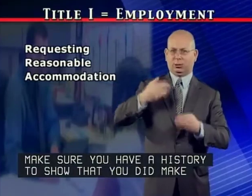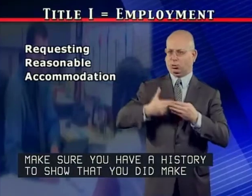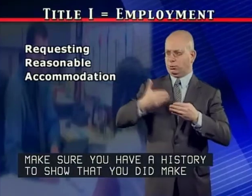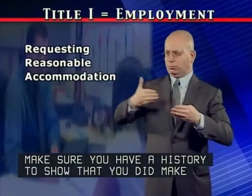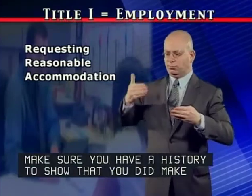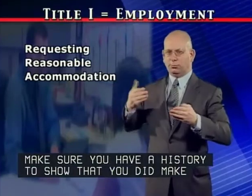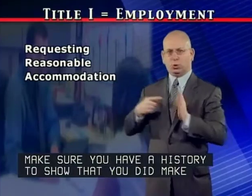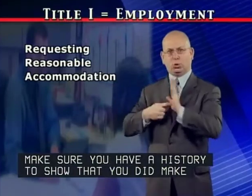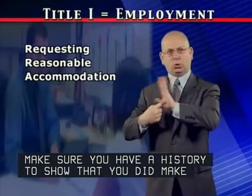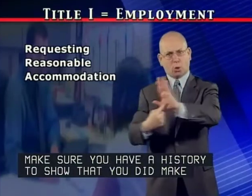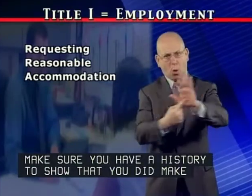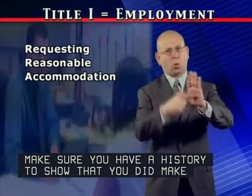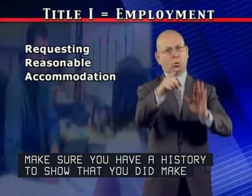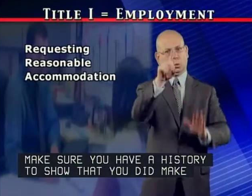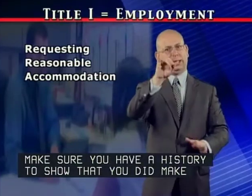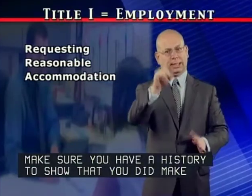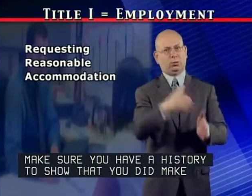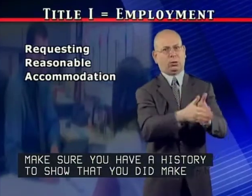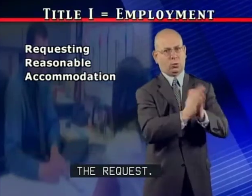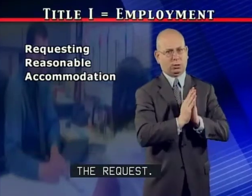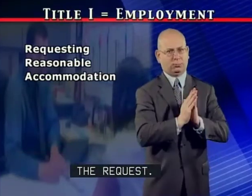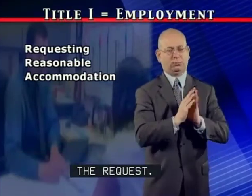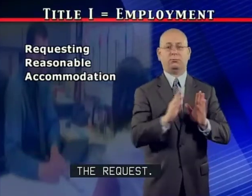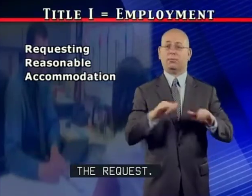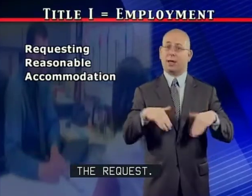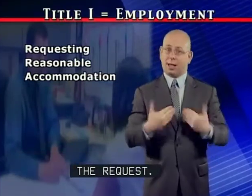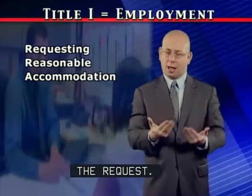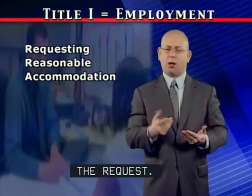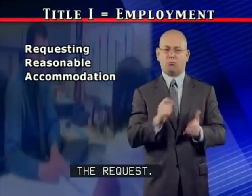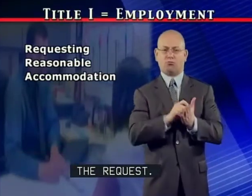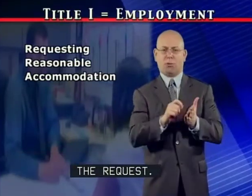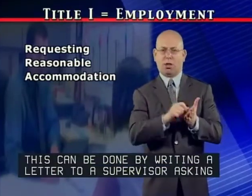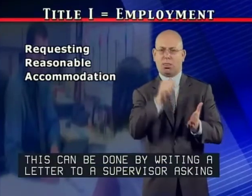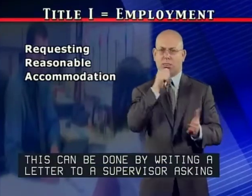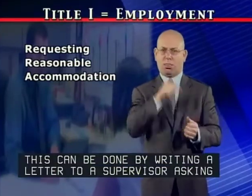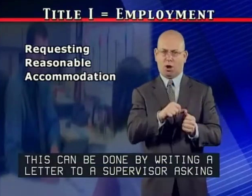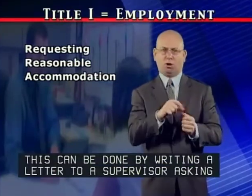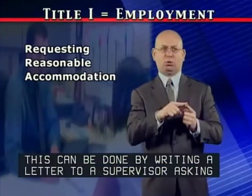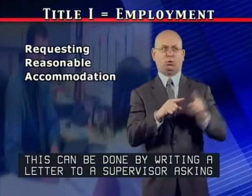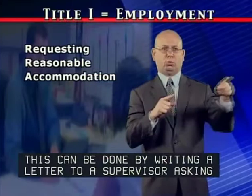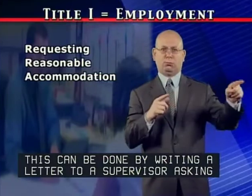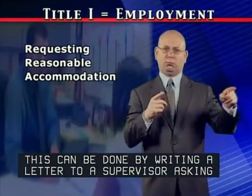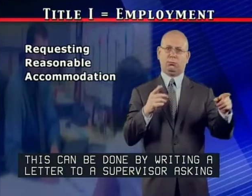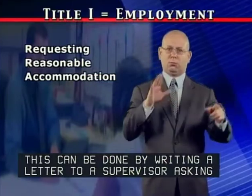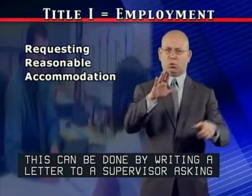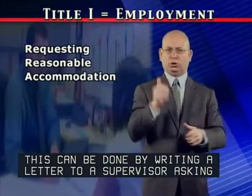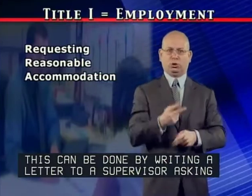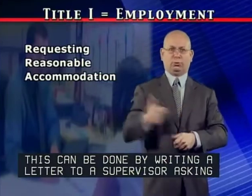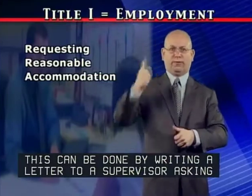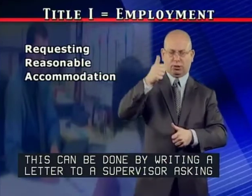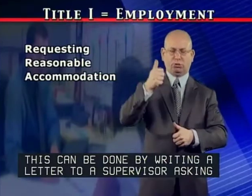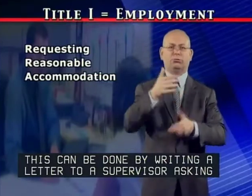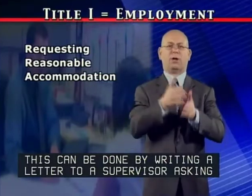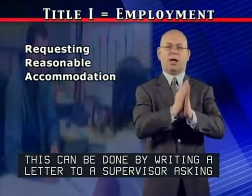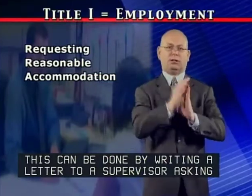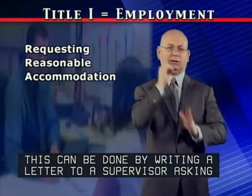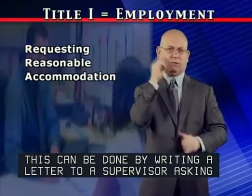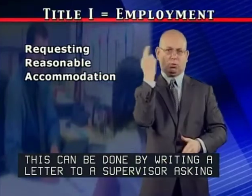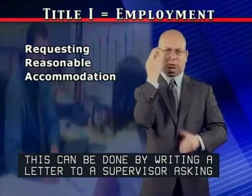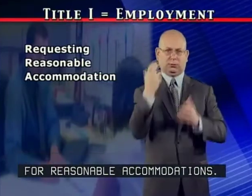Make sure you have a history to show that you did make the request. This can be done by writing a letter to a supervisor